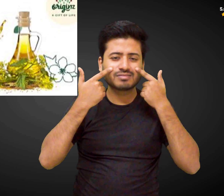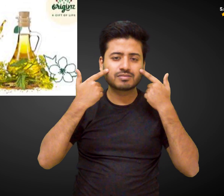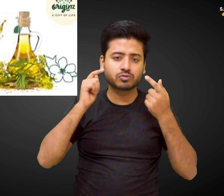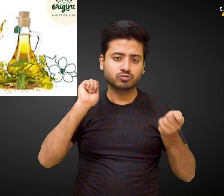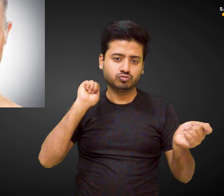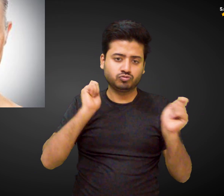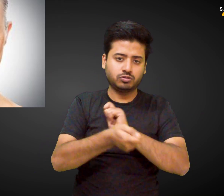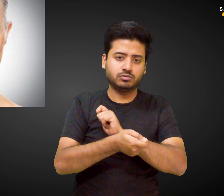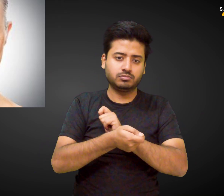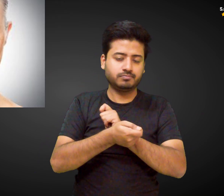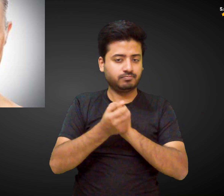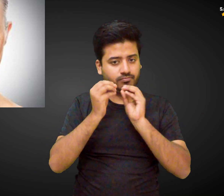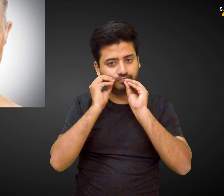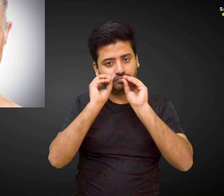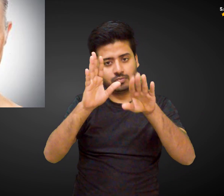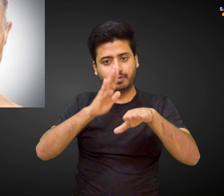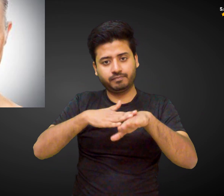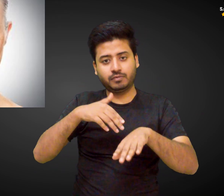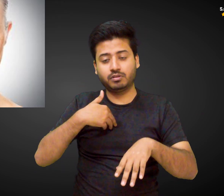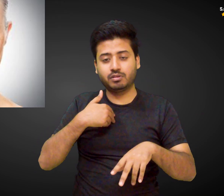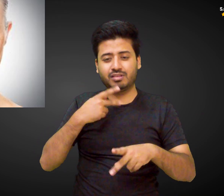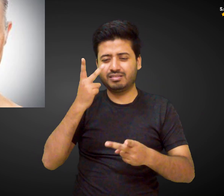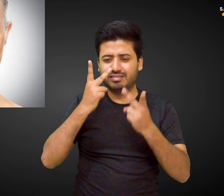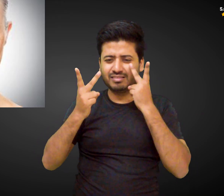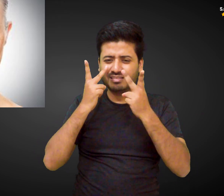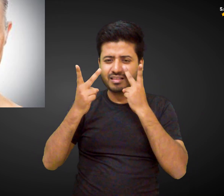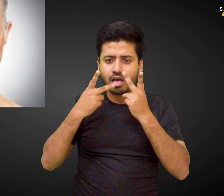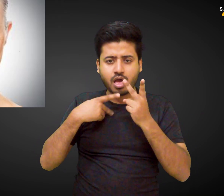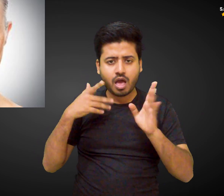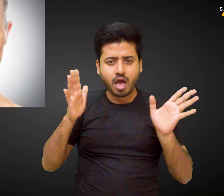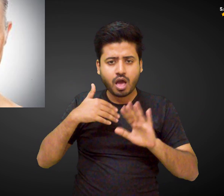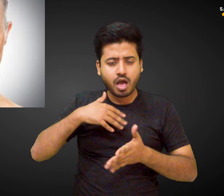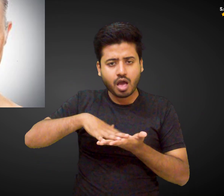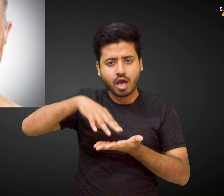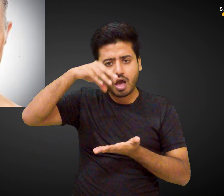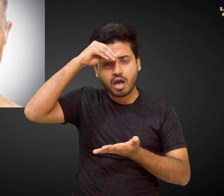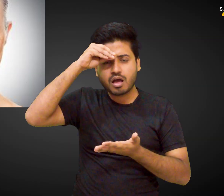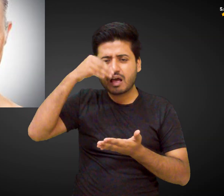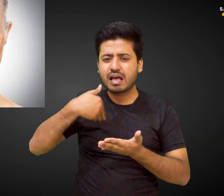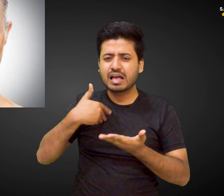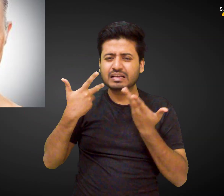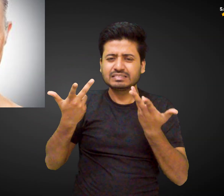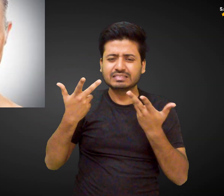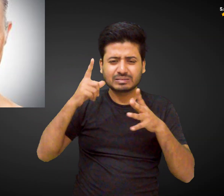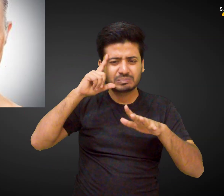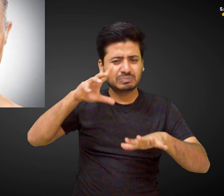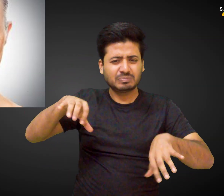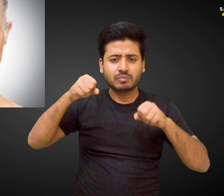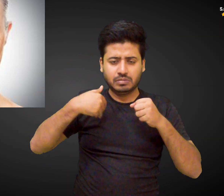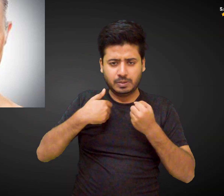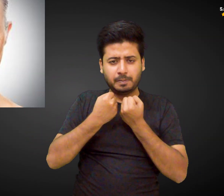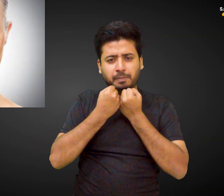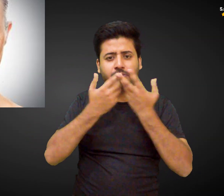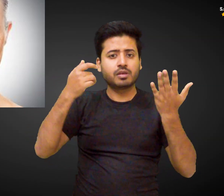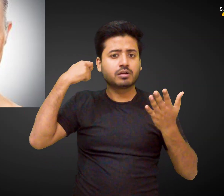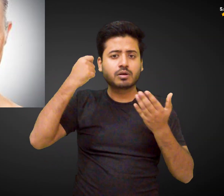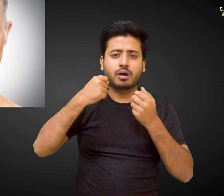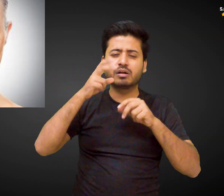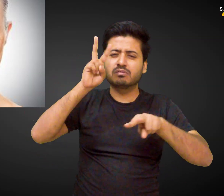age-related health issues, which in turn influences overall well-being and appearance. Lower risk of heart disease, improved brain health,